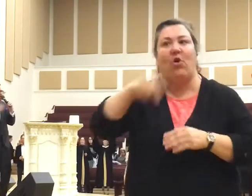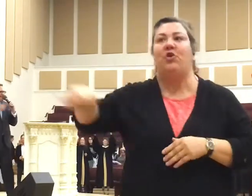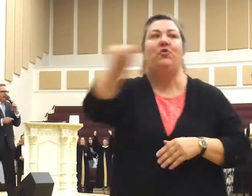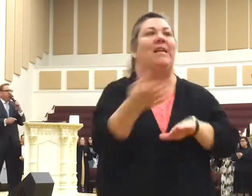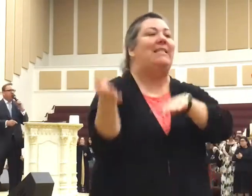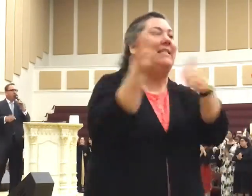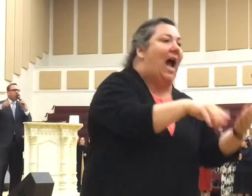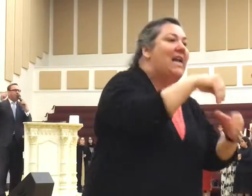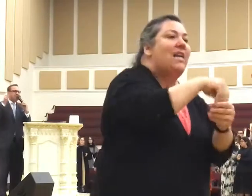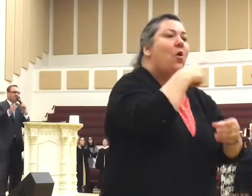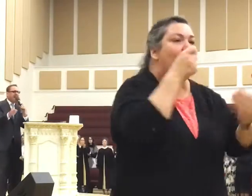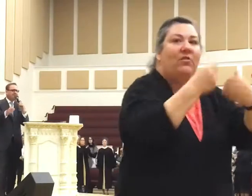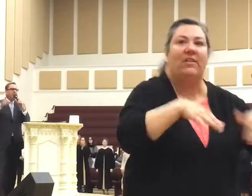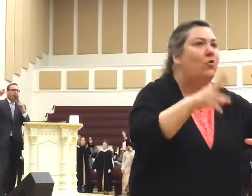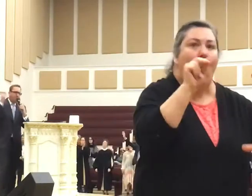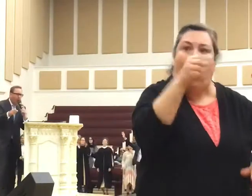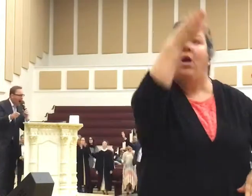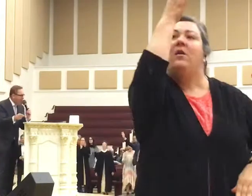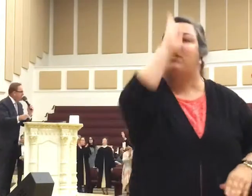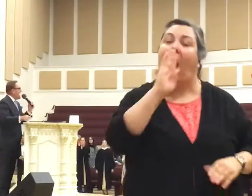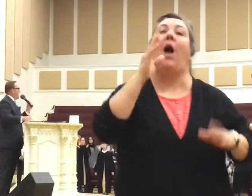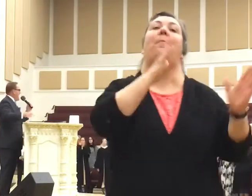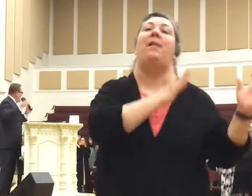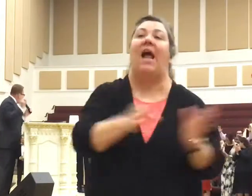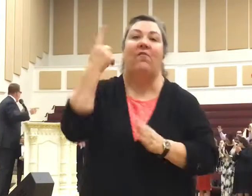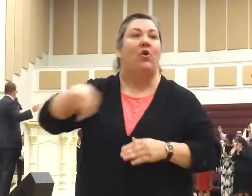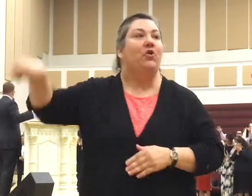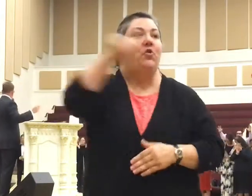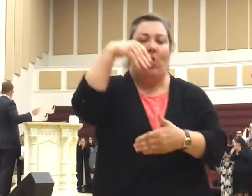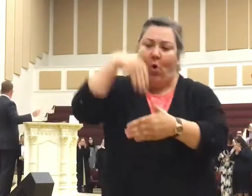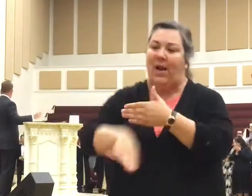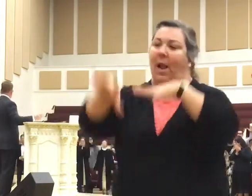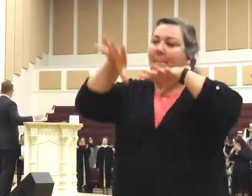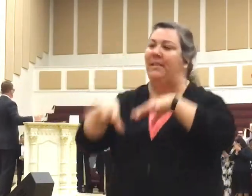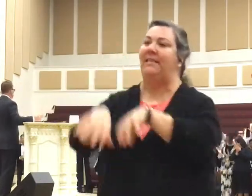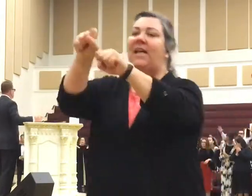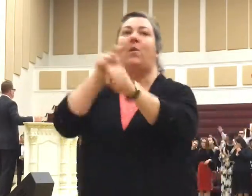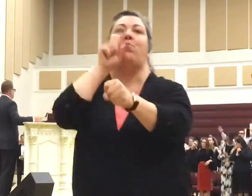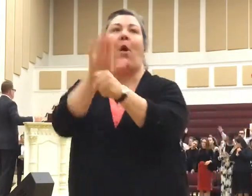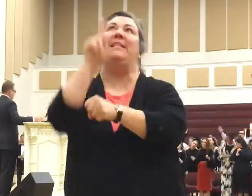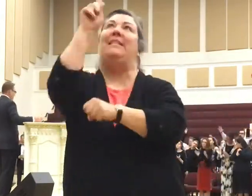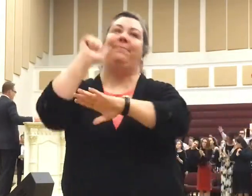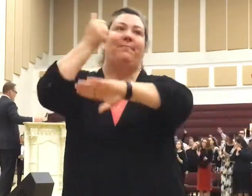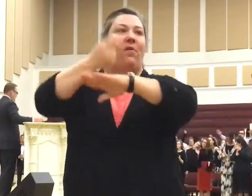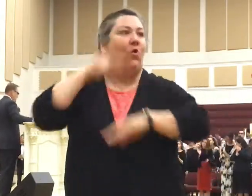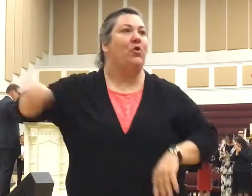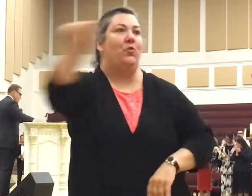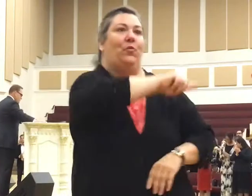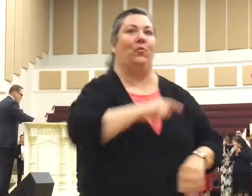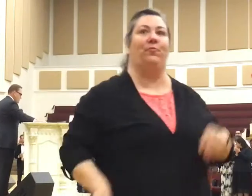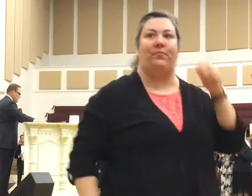He intended for you to possess a promise that he built for you. Amen.